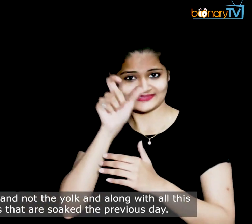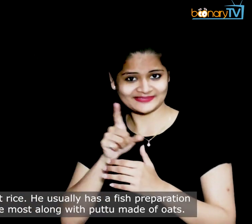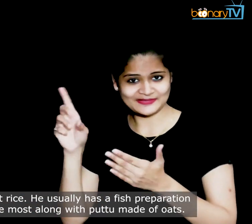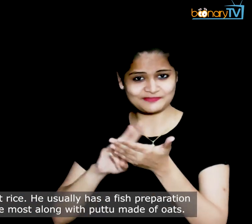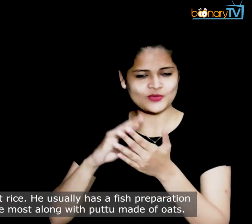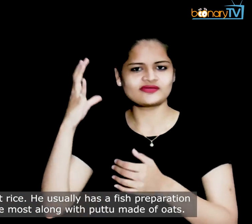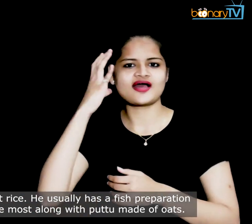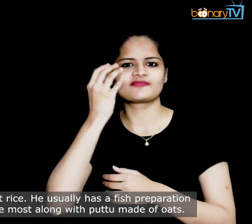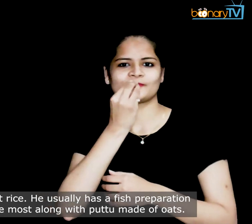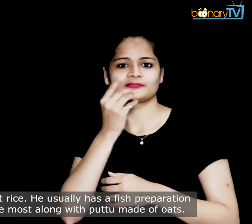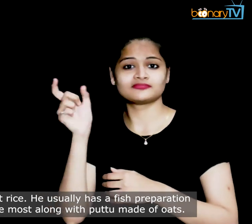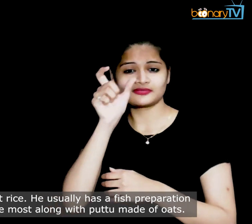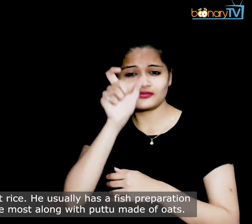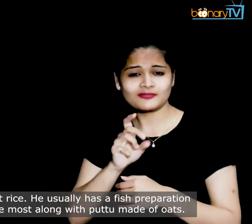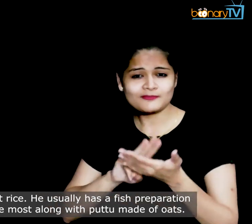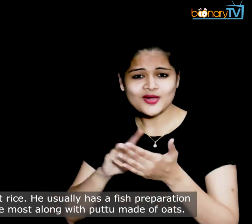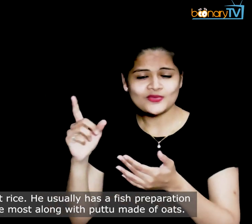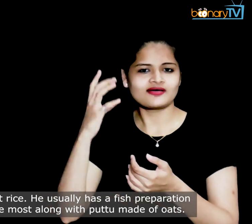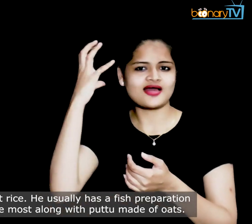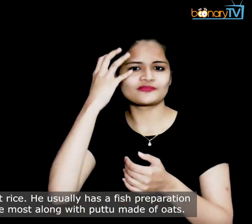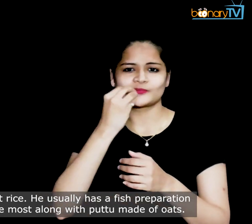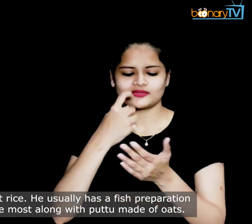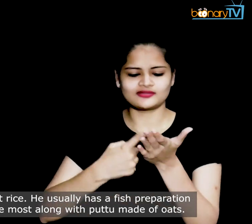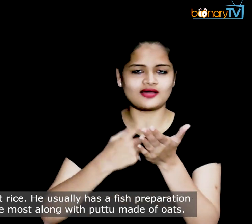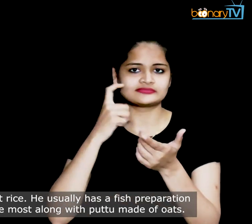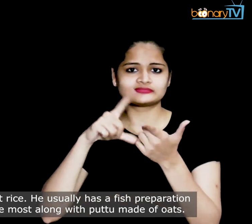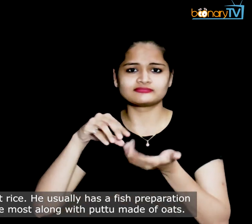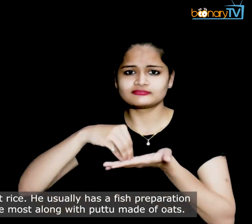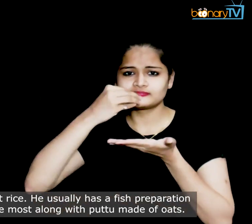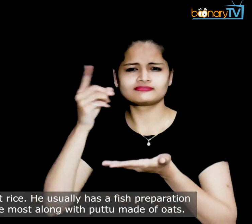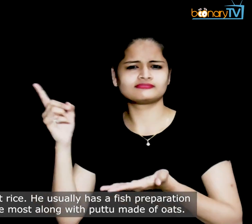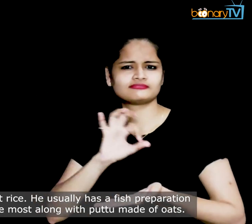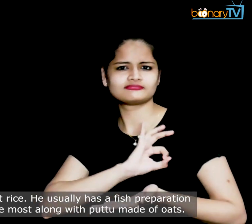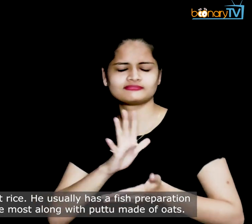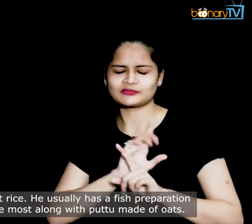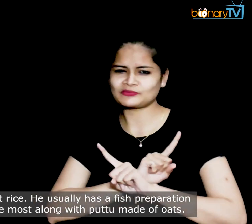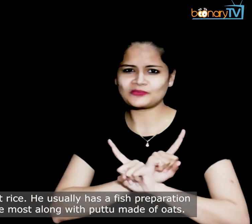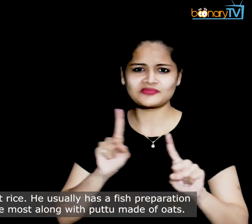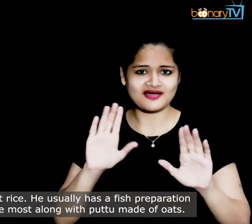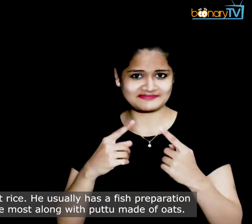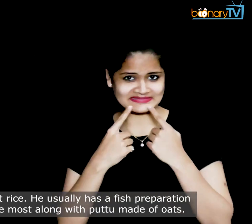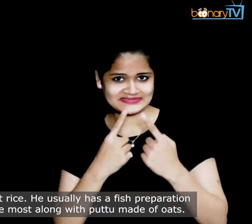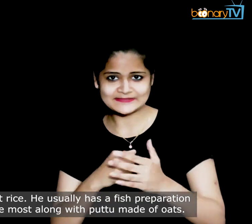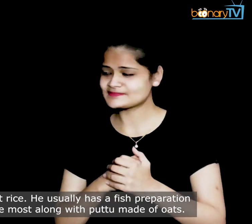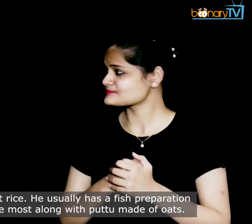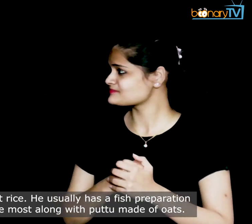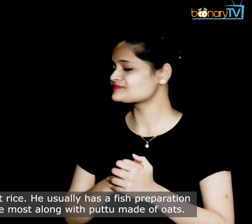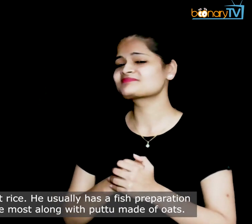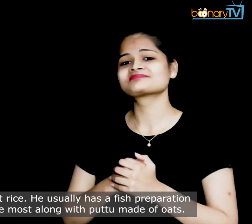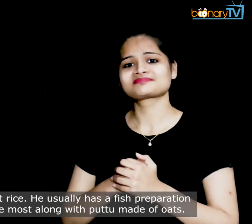for lunch he doesn't eat rice he usually has a fish preparation that